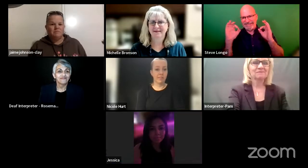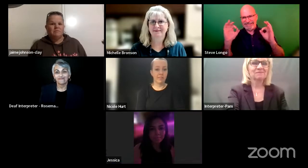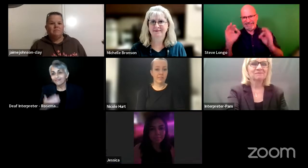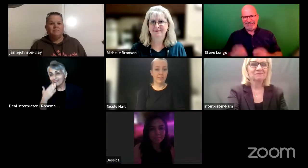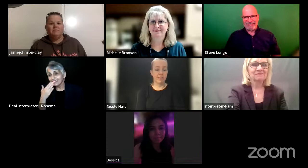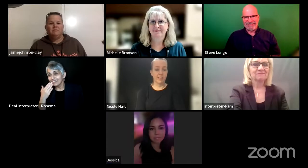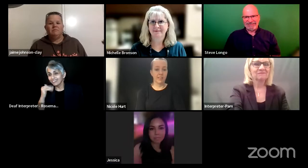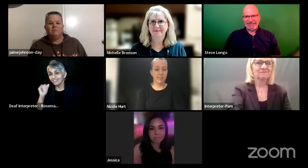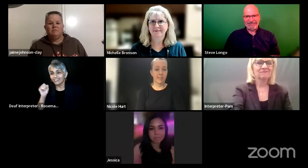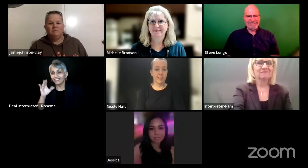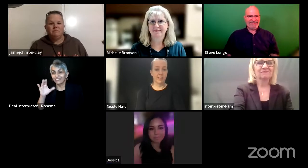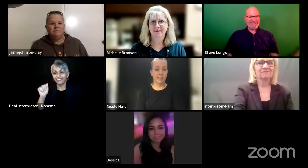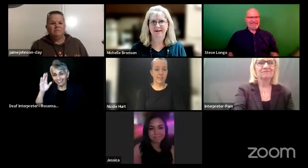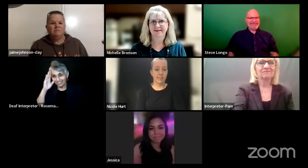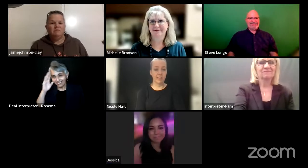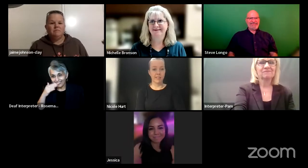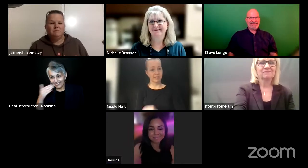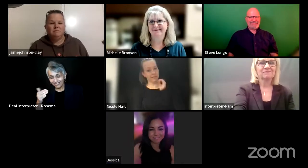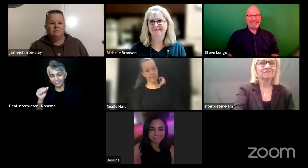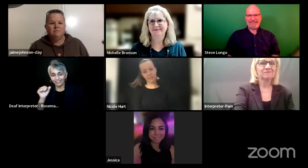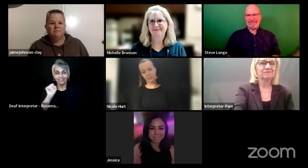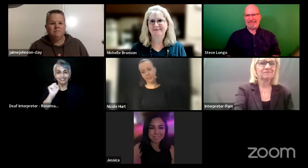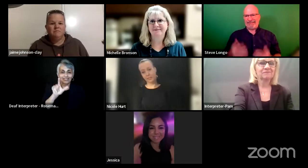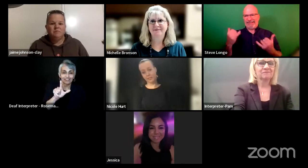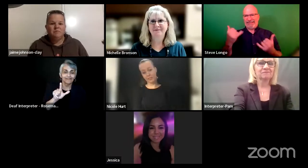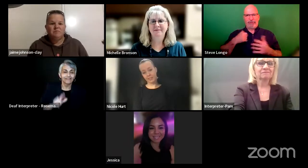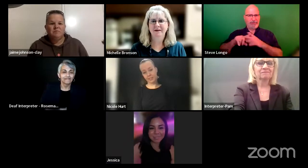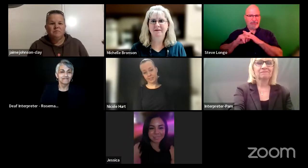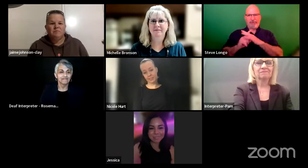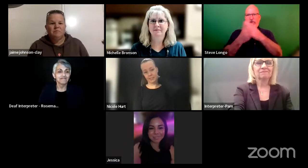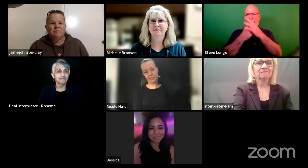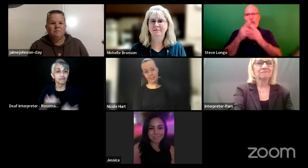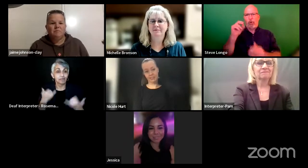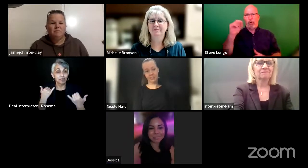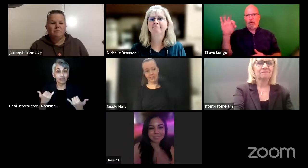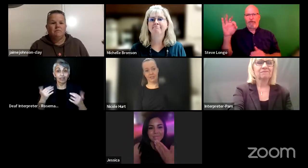Steve Longo saying, thank you so much, Jessica.